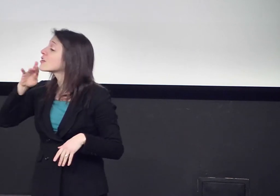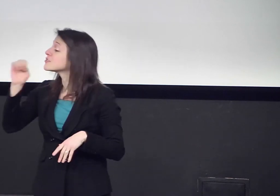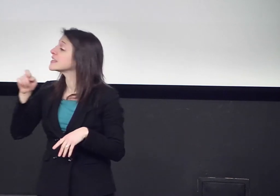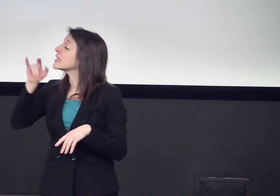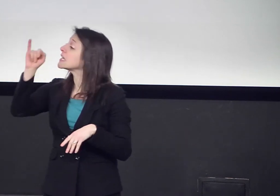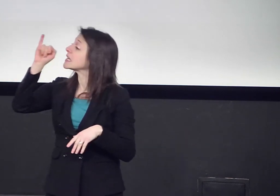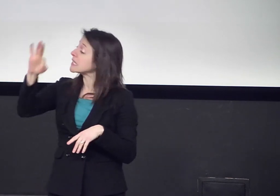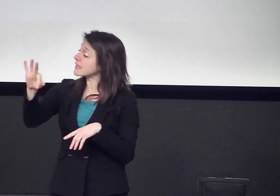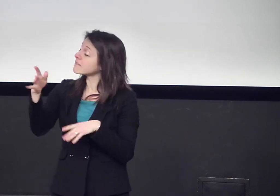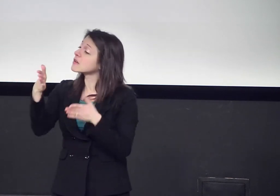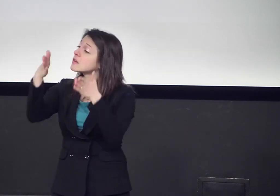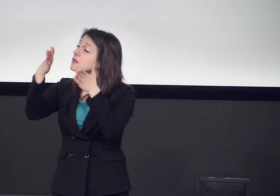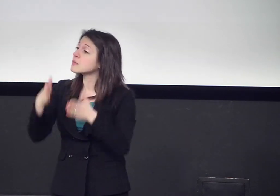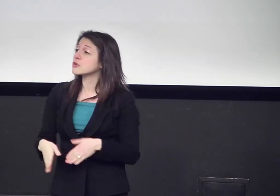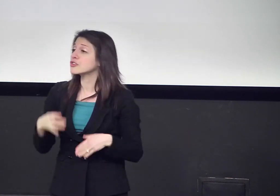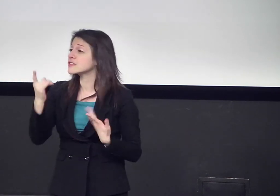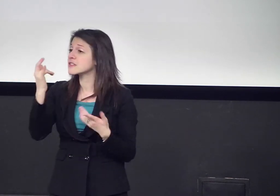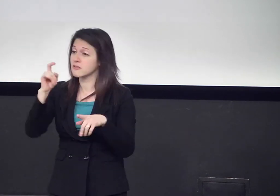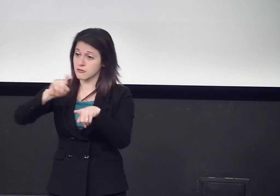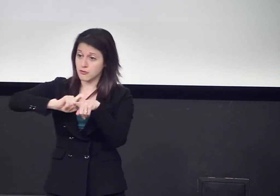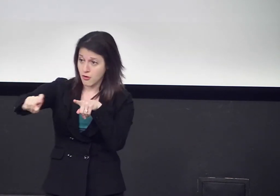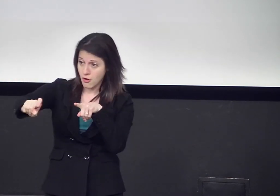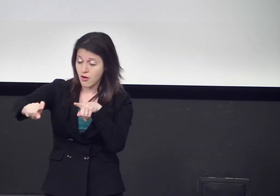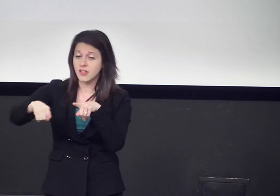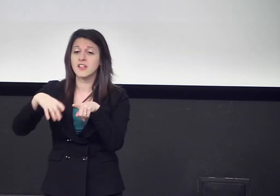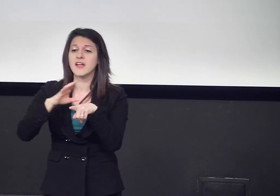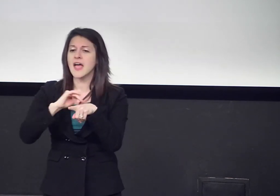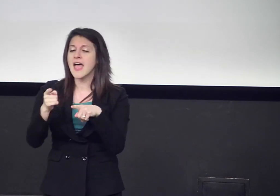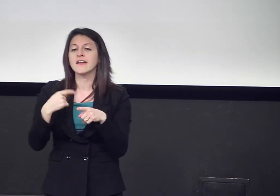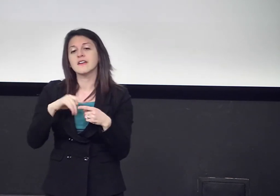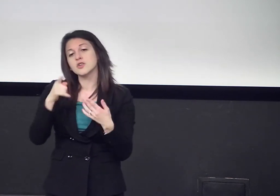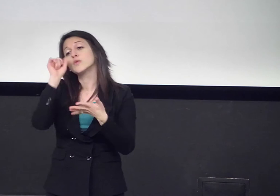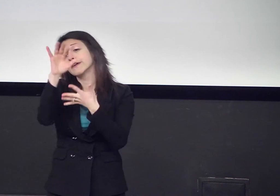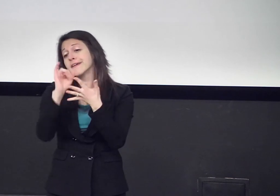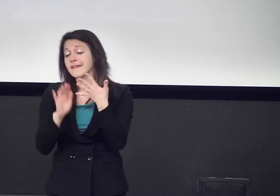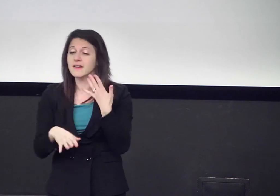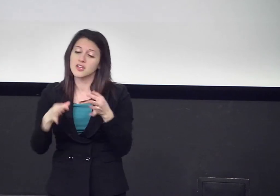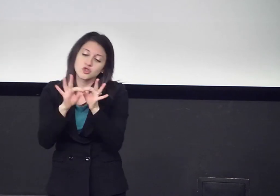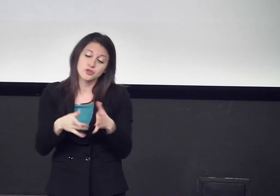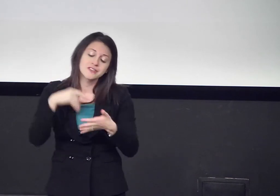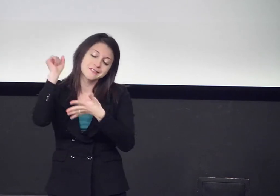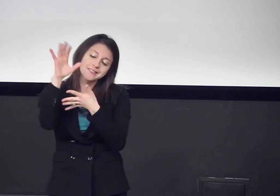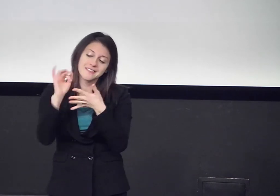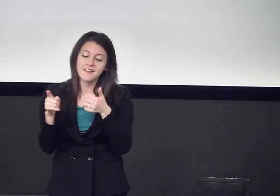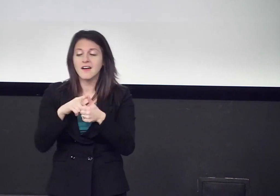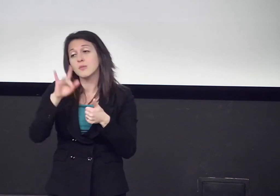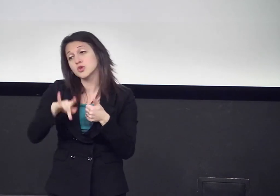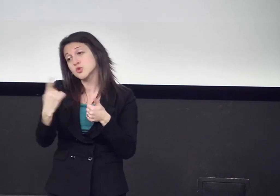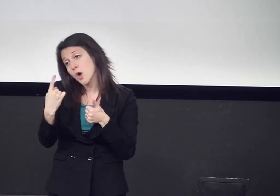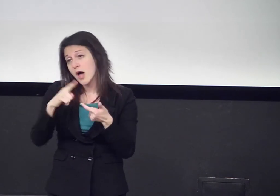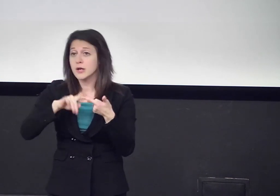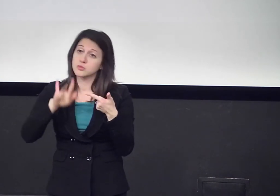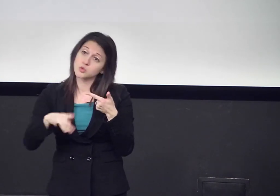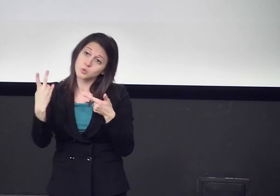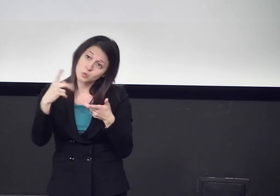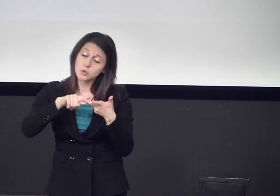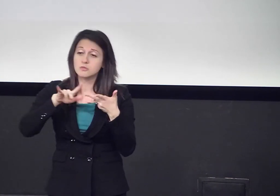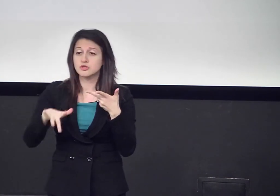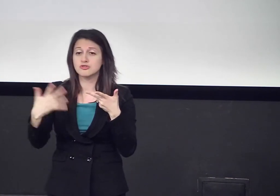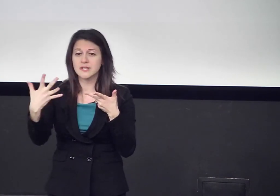up several times throughout the different interviews, that if a person were to make a call and they were given choices about which number they could